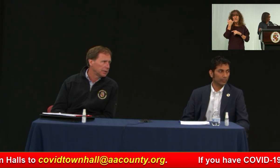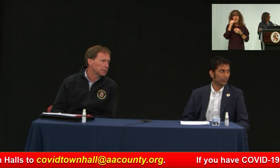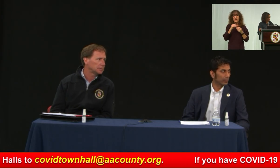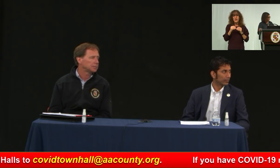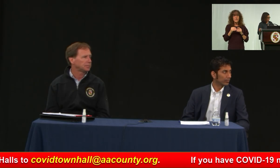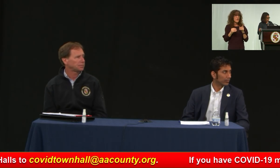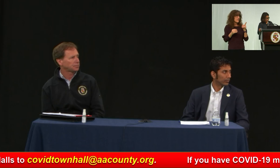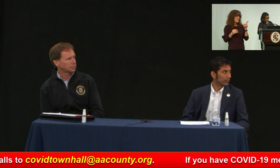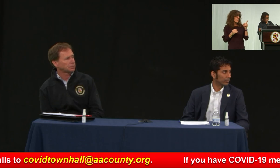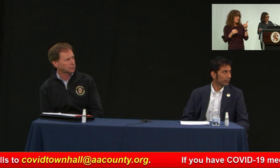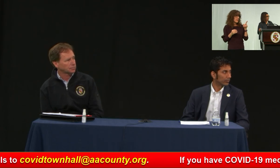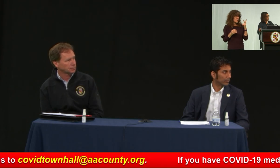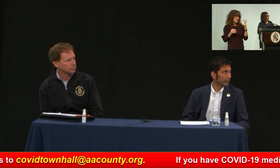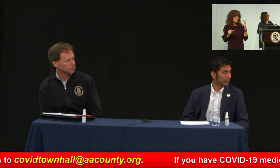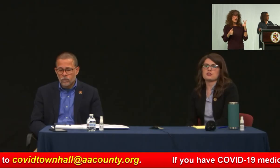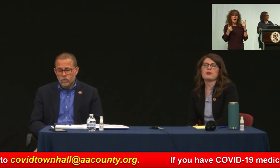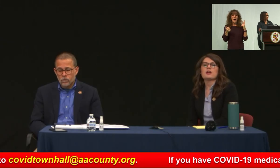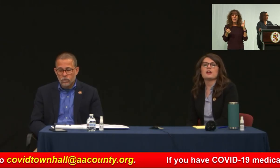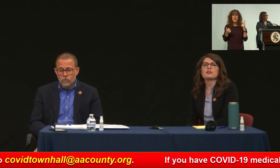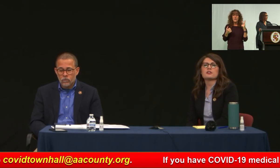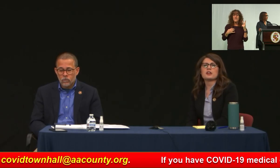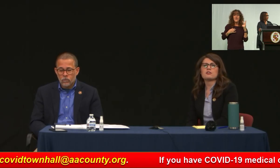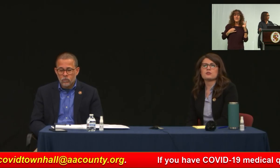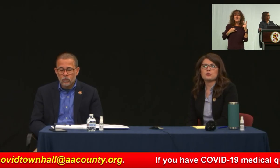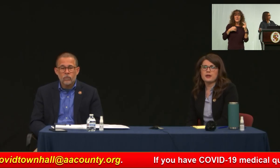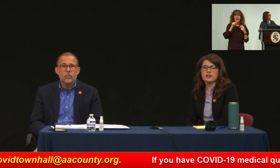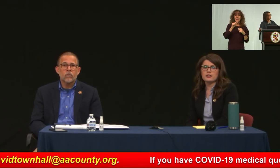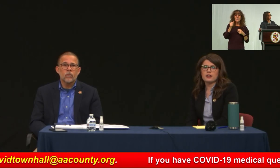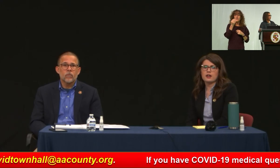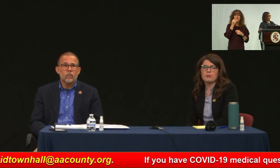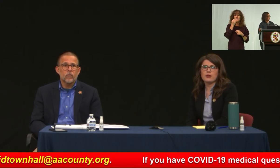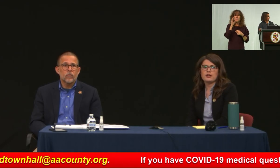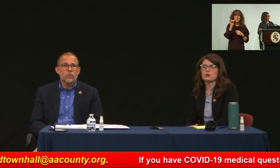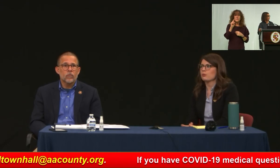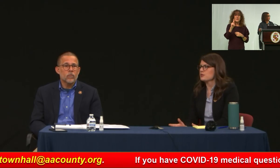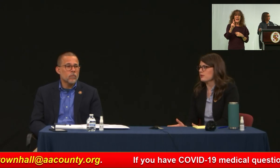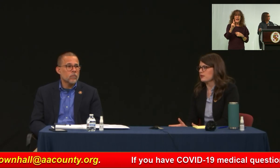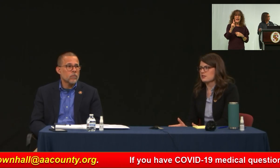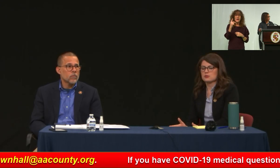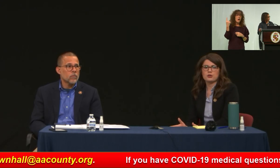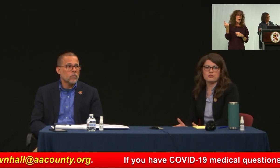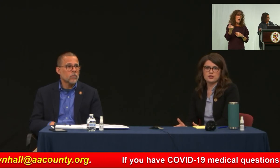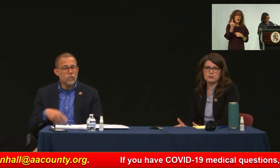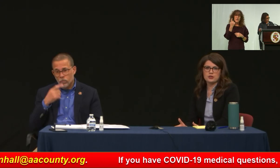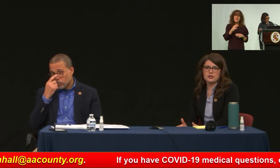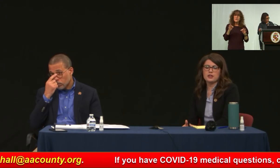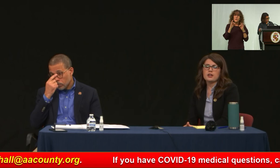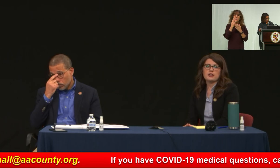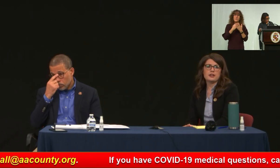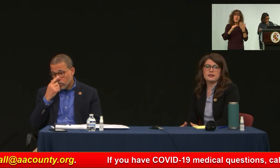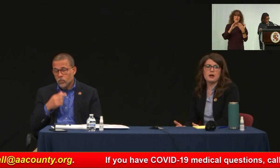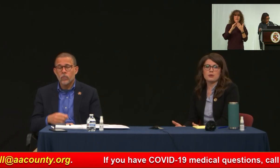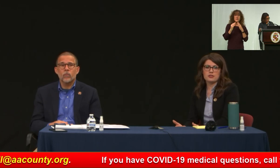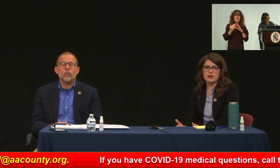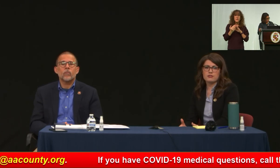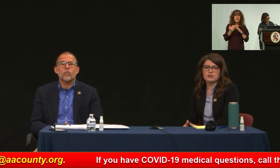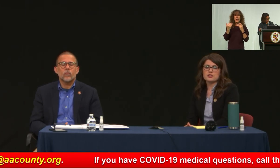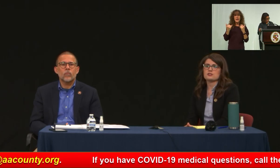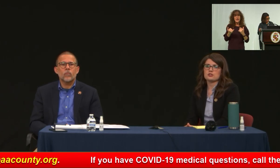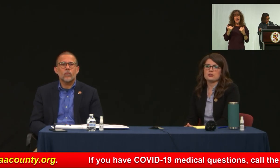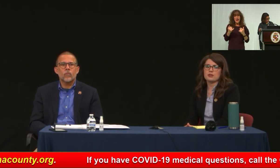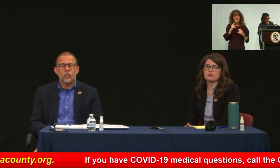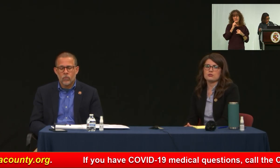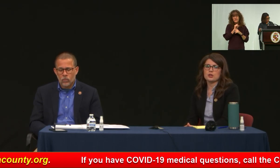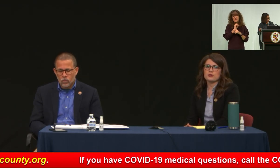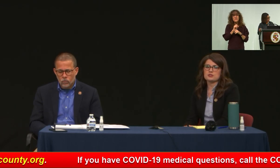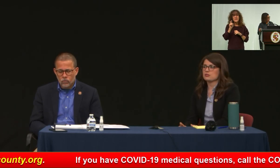add just two other avenues to volunteer your time. The Anne Arundel County Food Bank has always been an essential part of our community, and now more than ever to